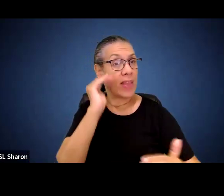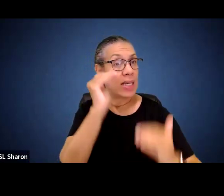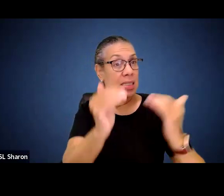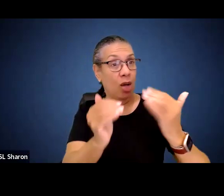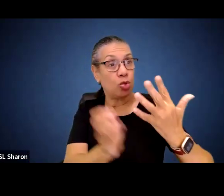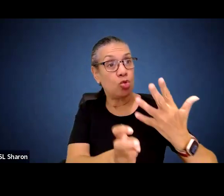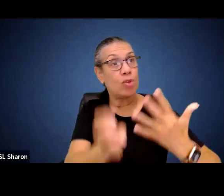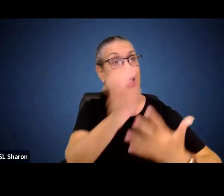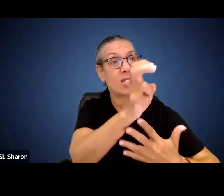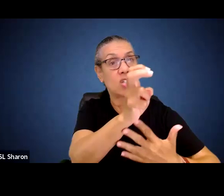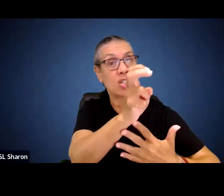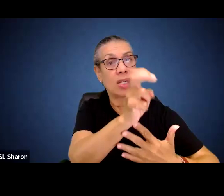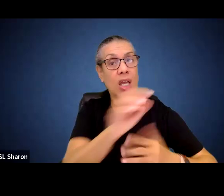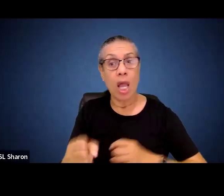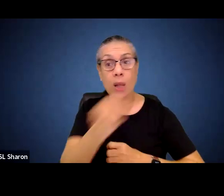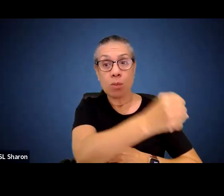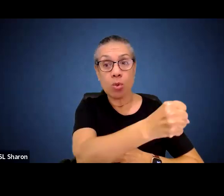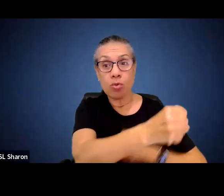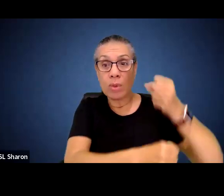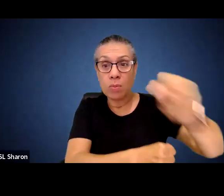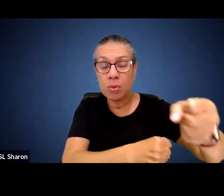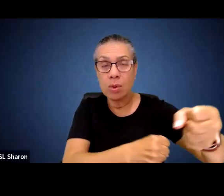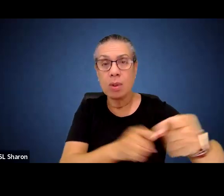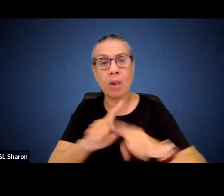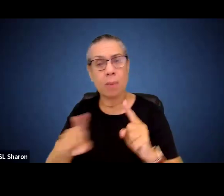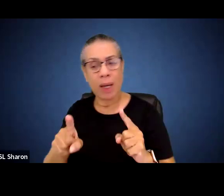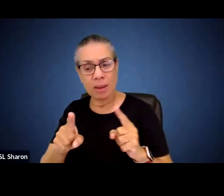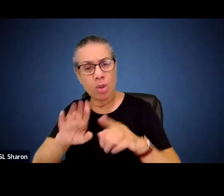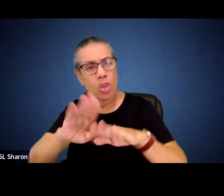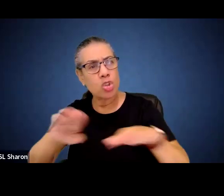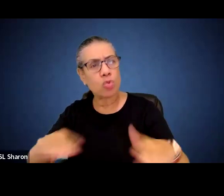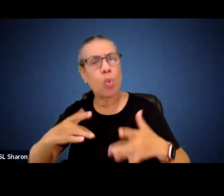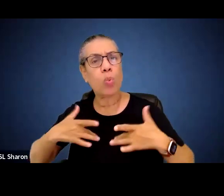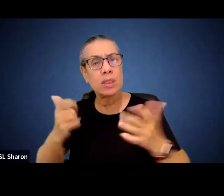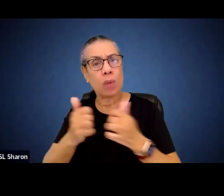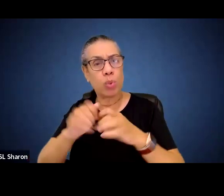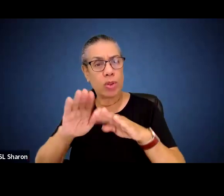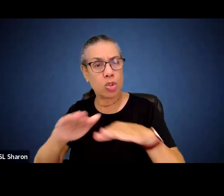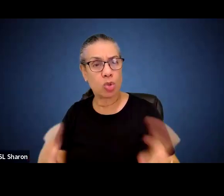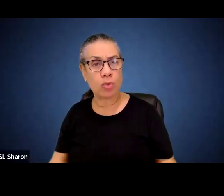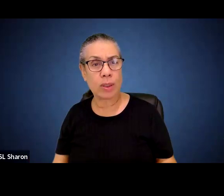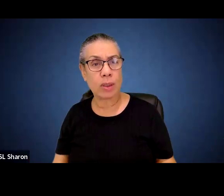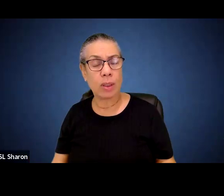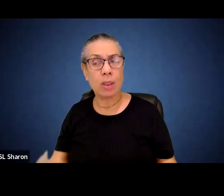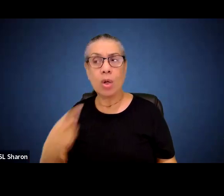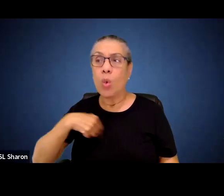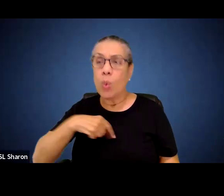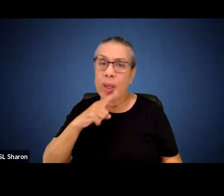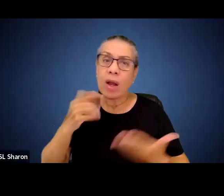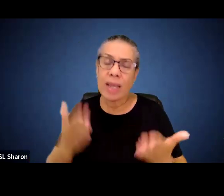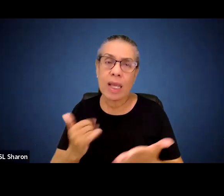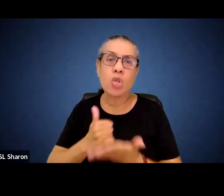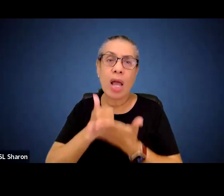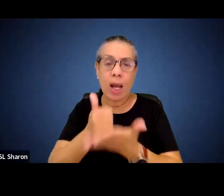but often, on the other hand, hurt children? And again, because that's why we're here to improve